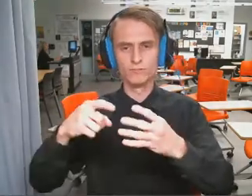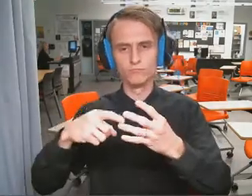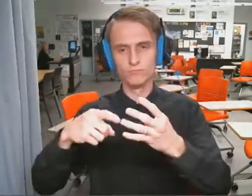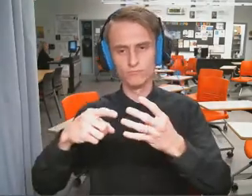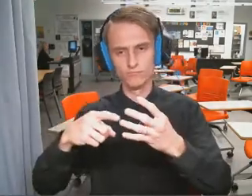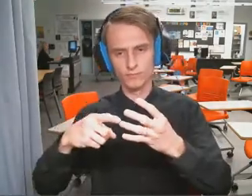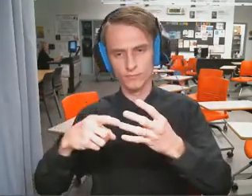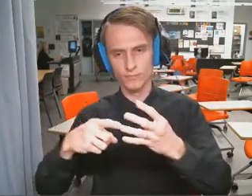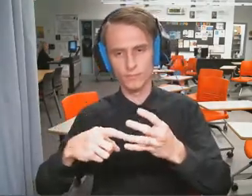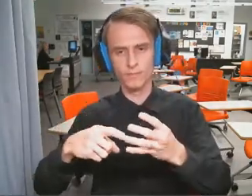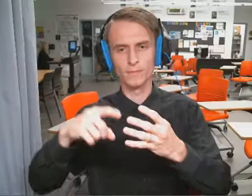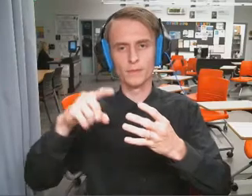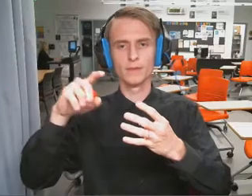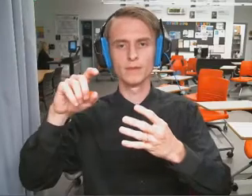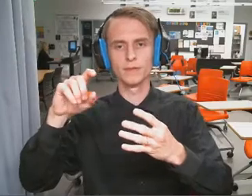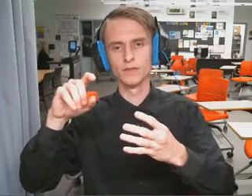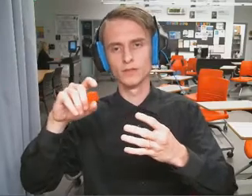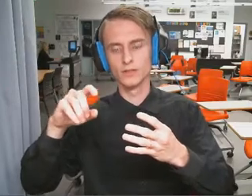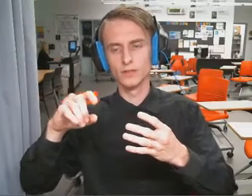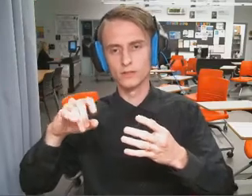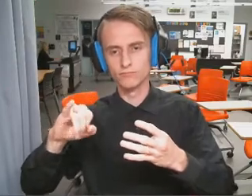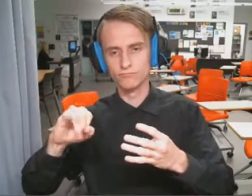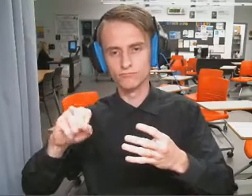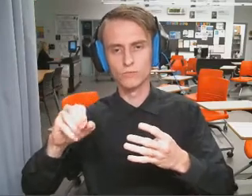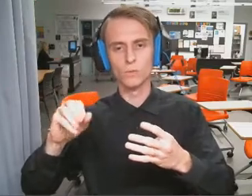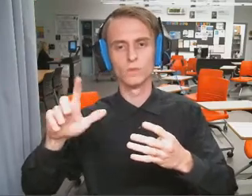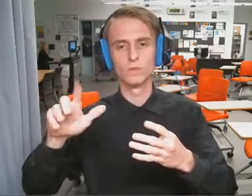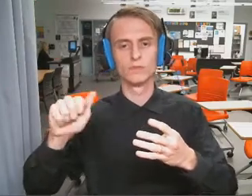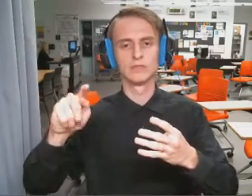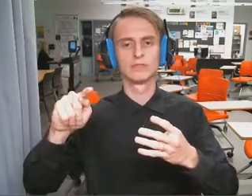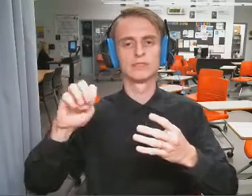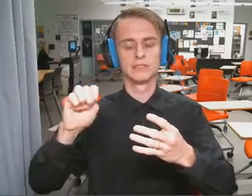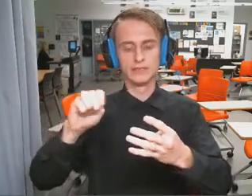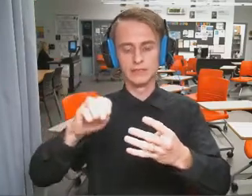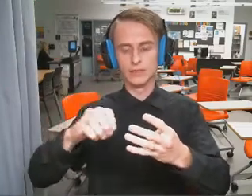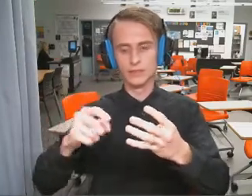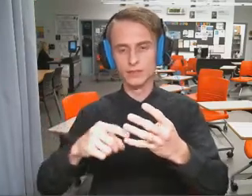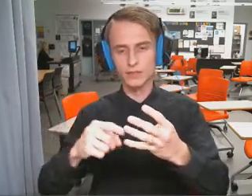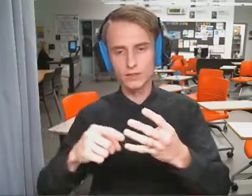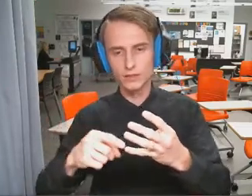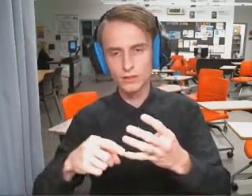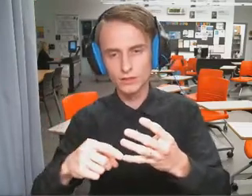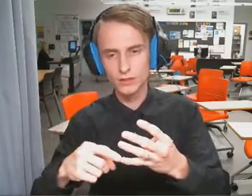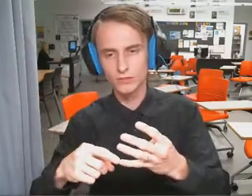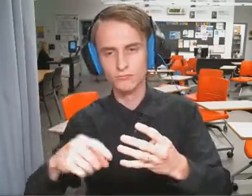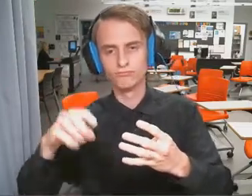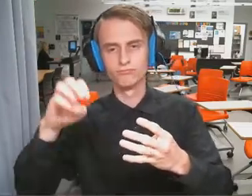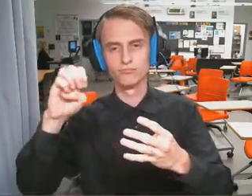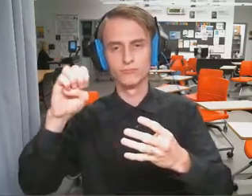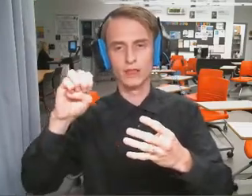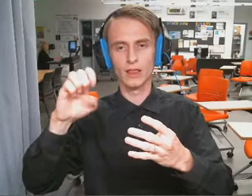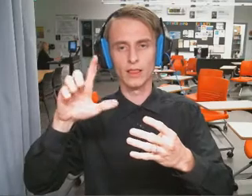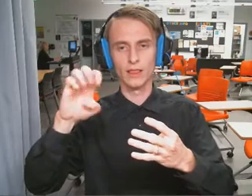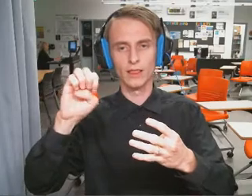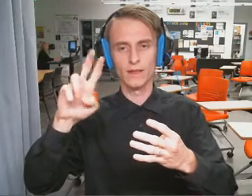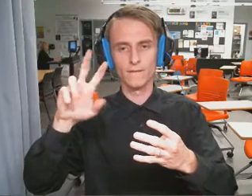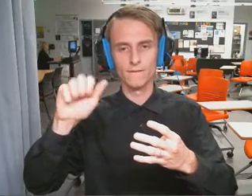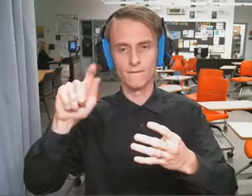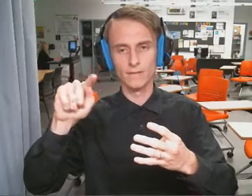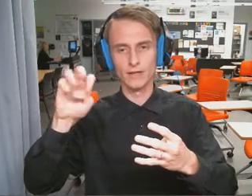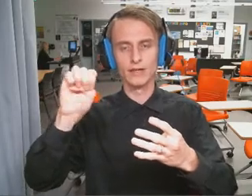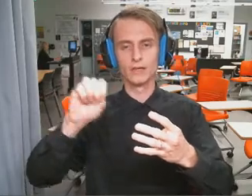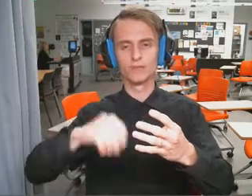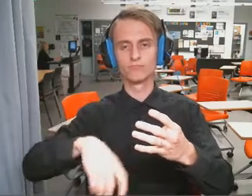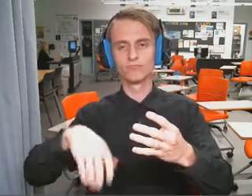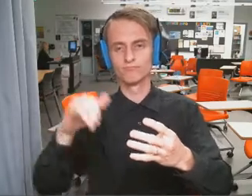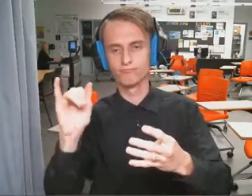that as much as you can. And that's what you can do to help this sprain, help your